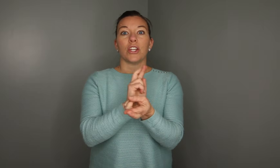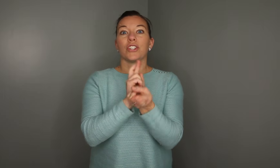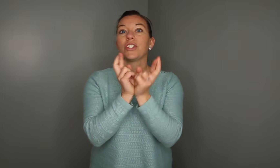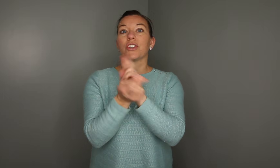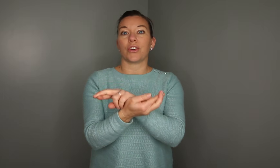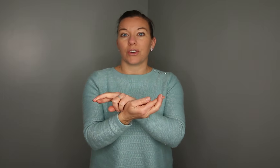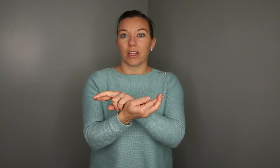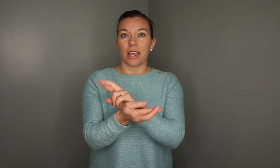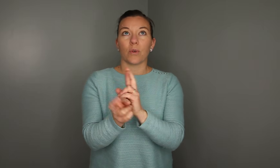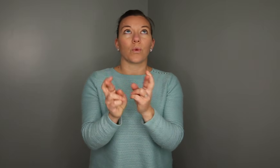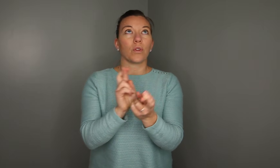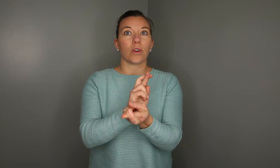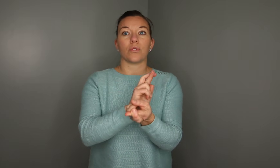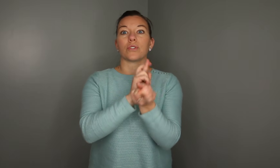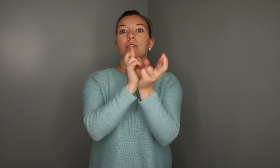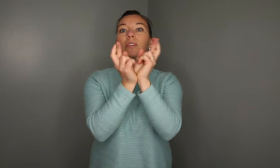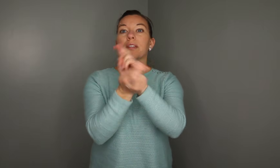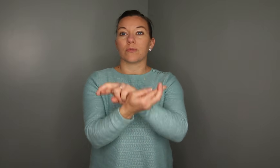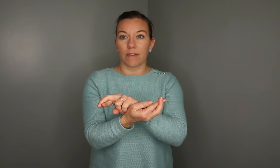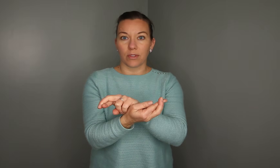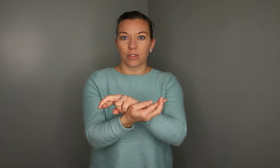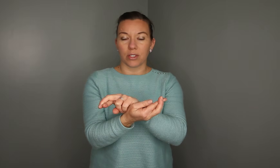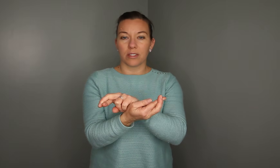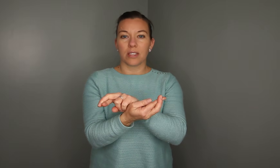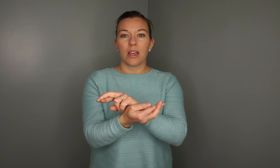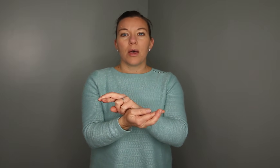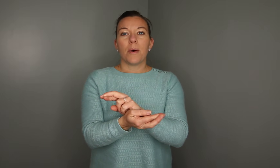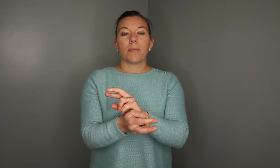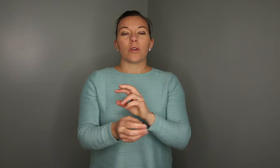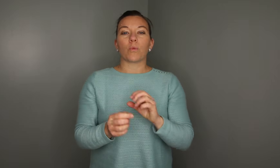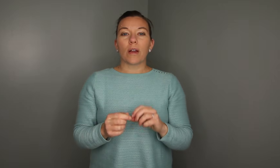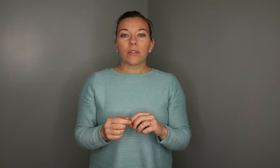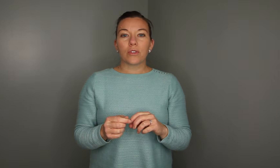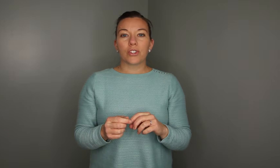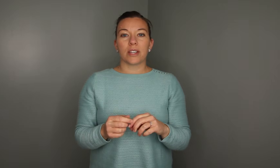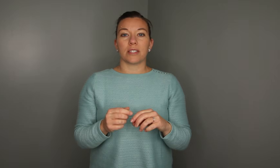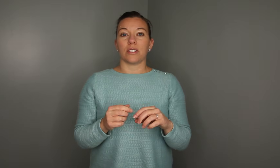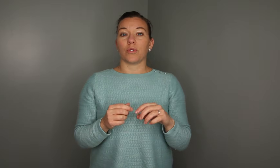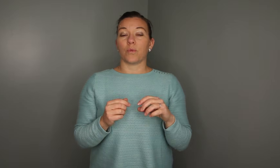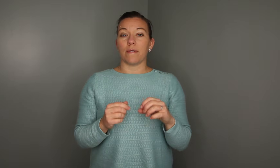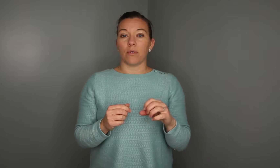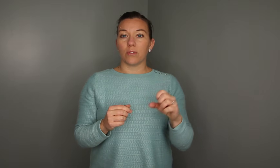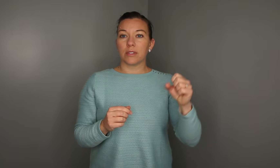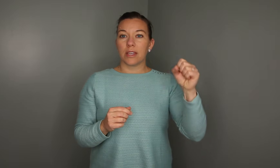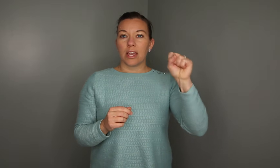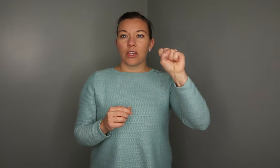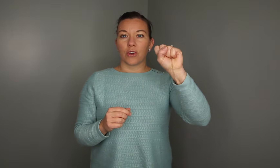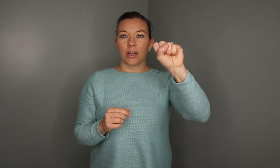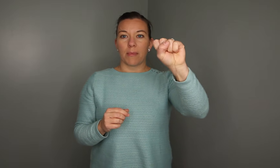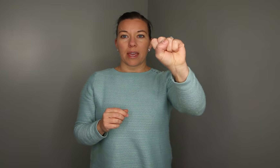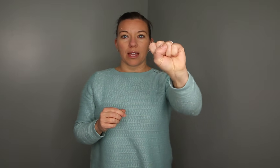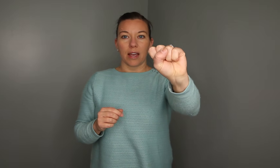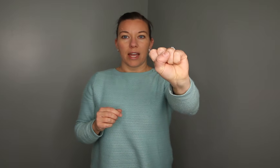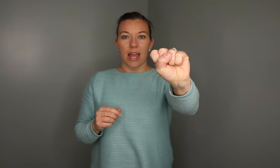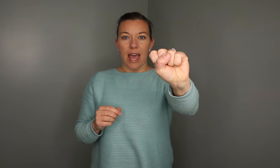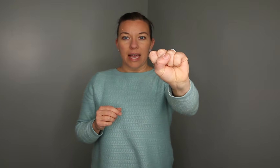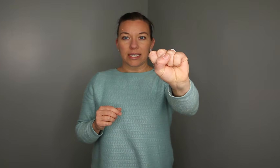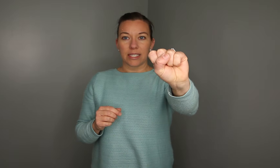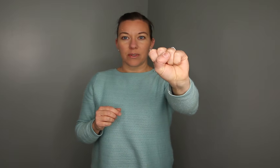to turn, like a roller coaster does revolutions. But revolution as in to revolt, you're going to make an S with